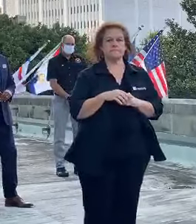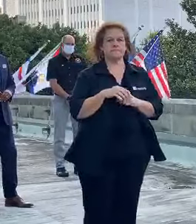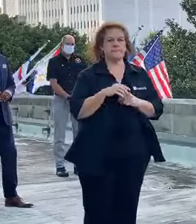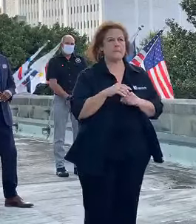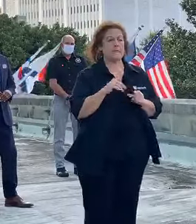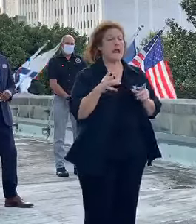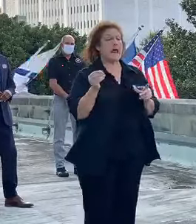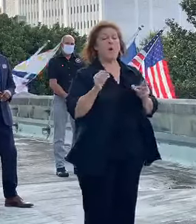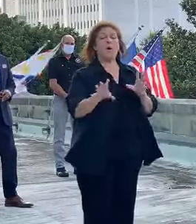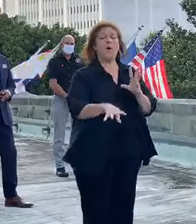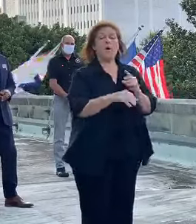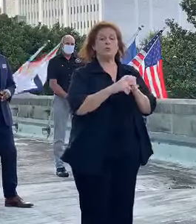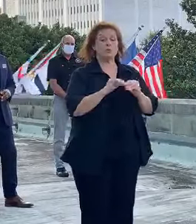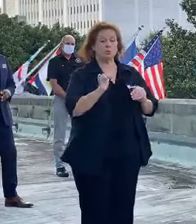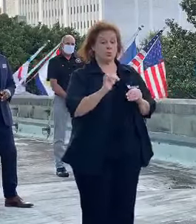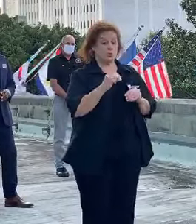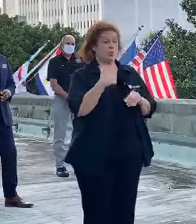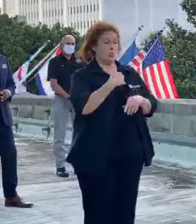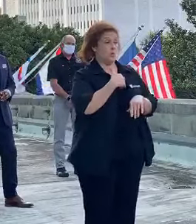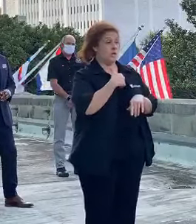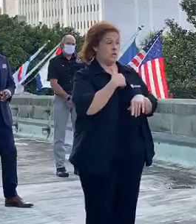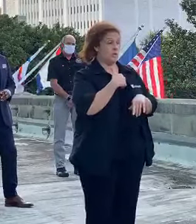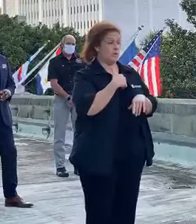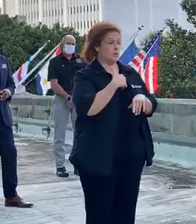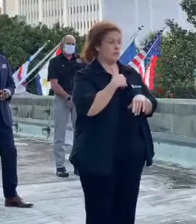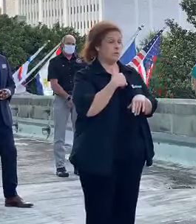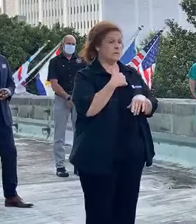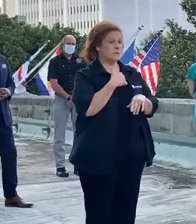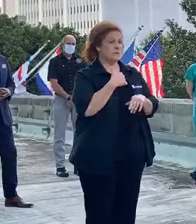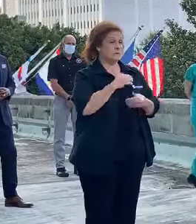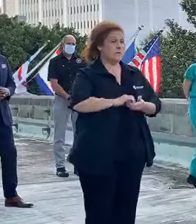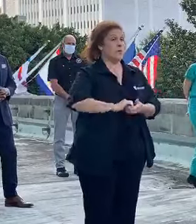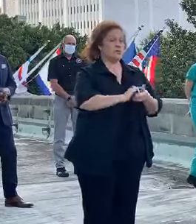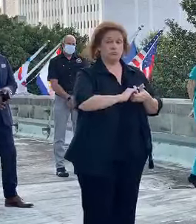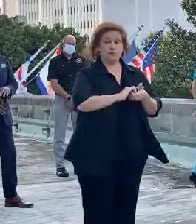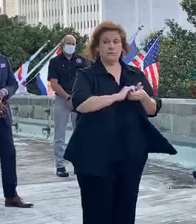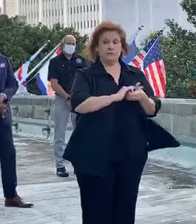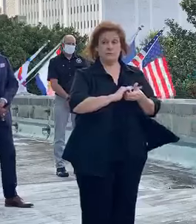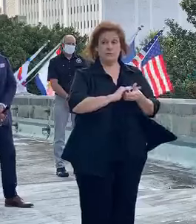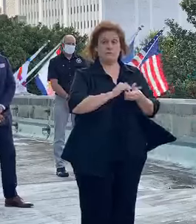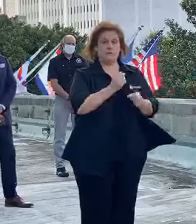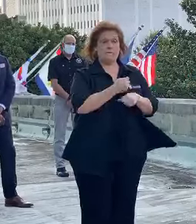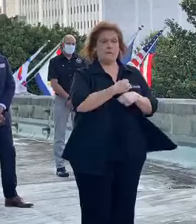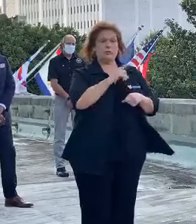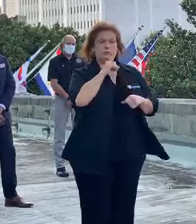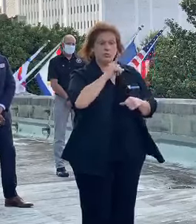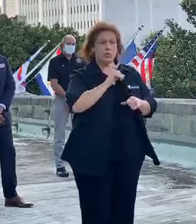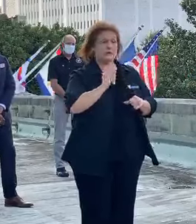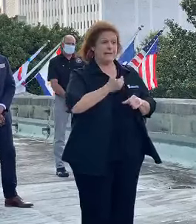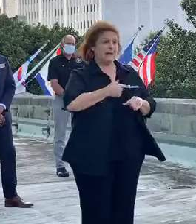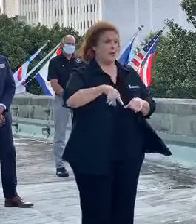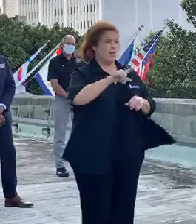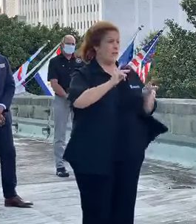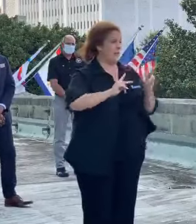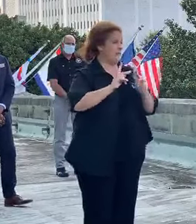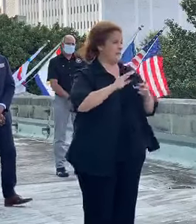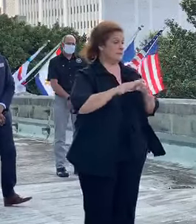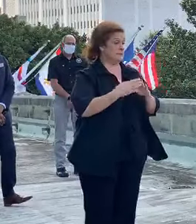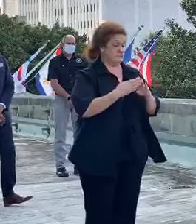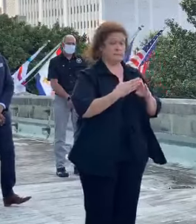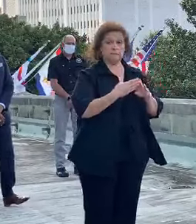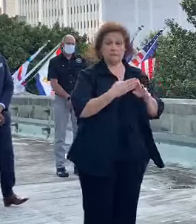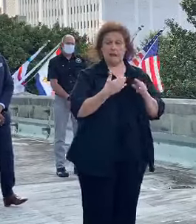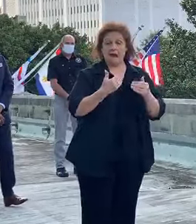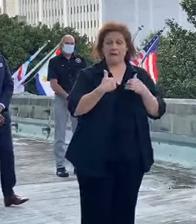And in addition to that, we're working on a partnership to ensure that our residents in the city of New Orleans have